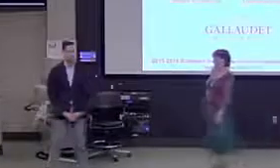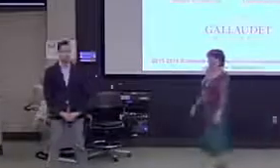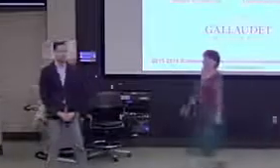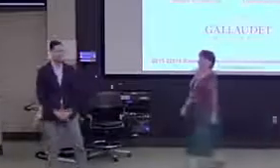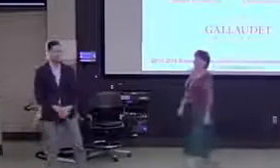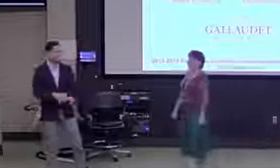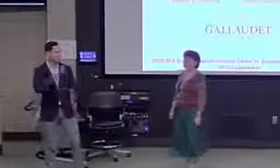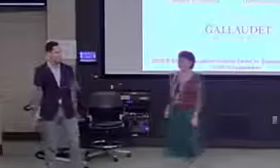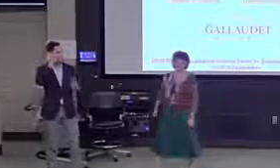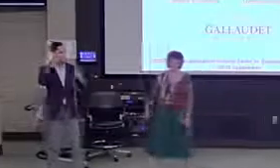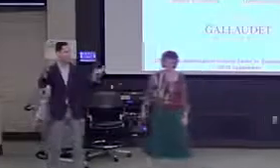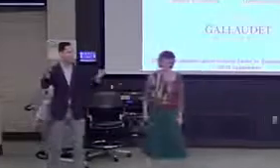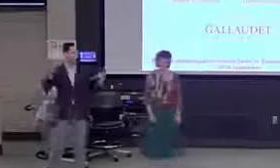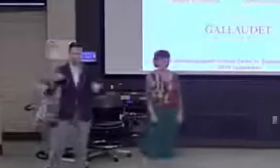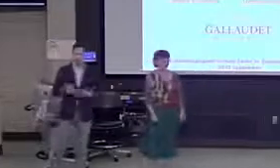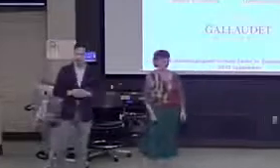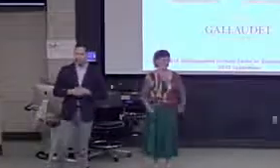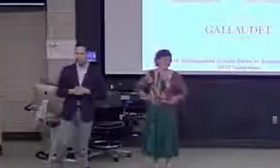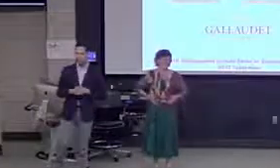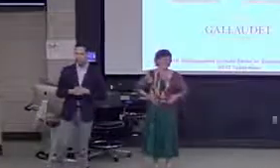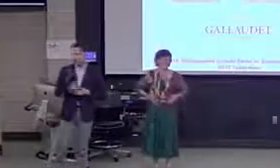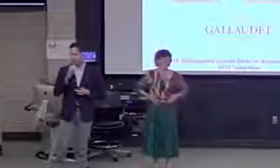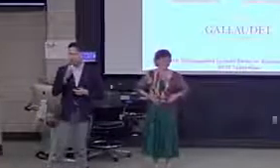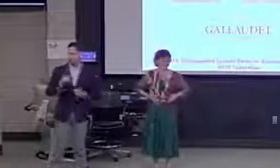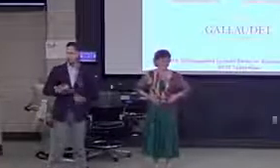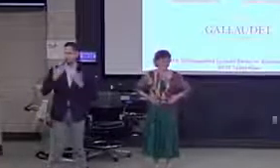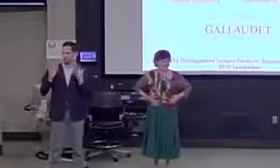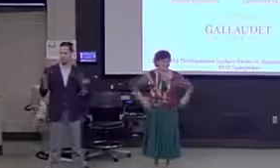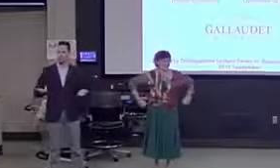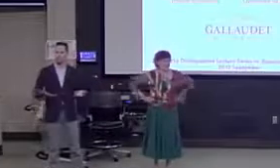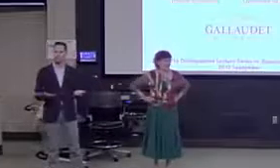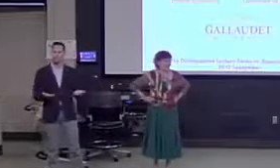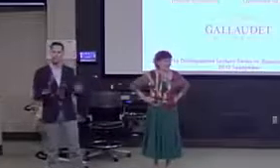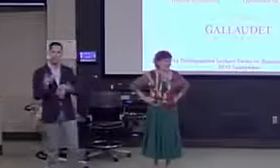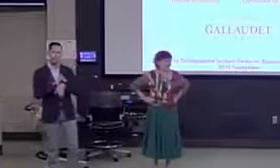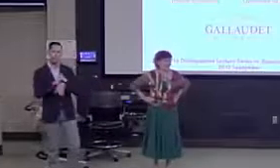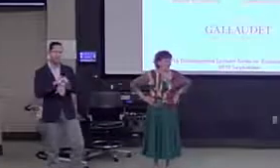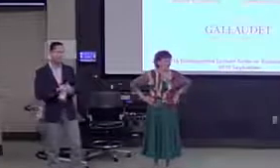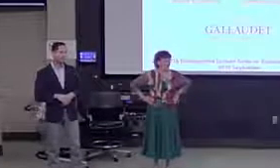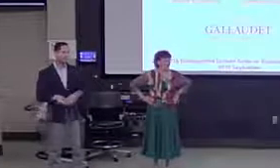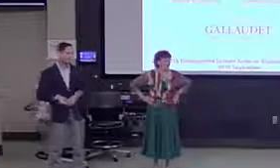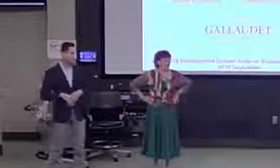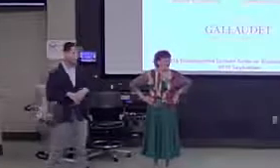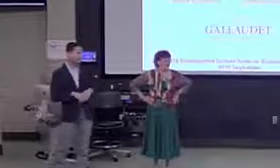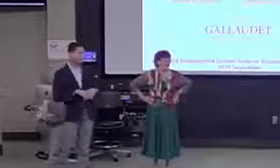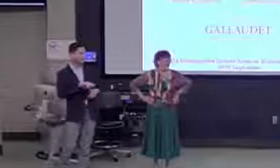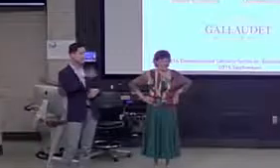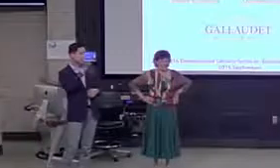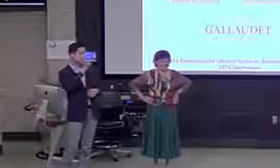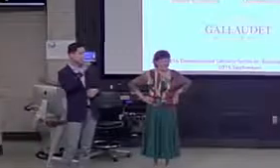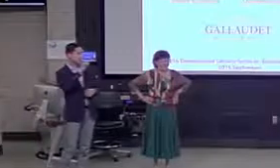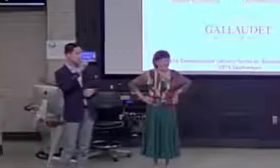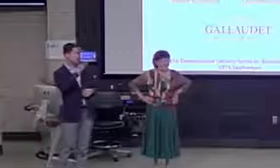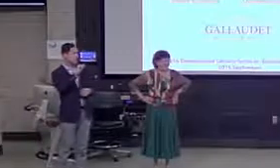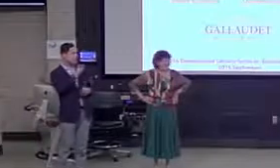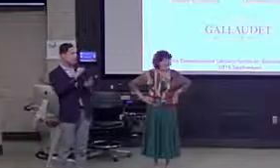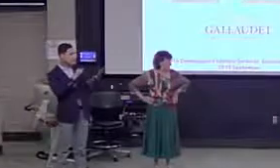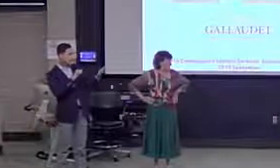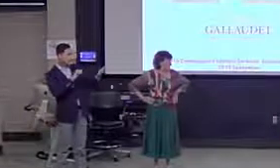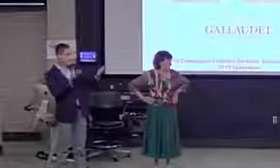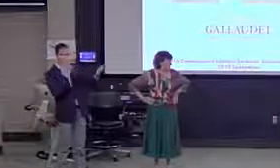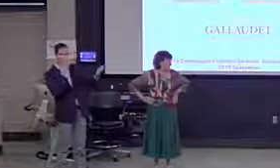Hi, everybody. It is such a pleasure to be here. I want to thank you, Laura. It's just amazing. It was amazing to